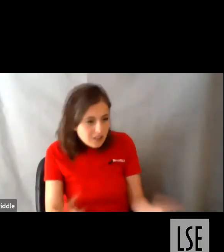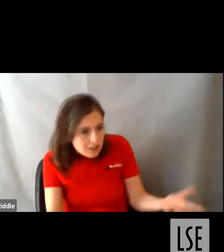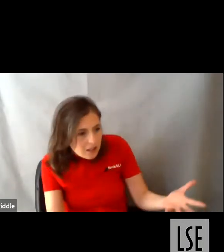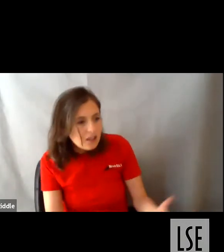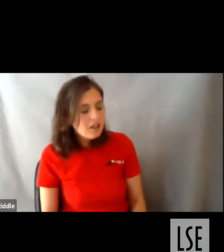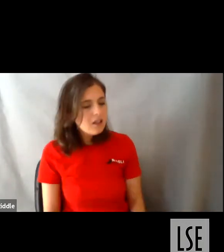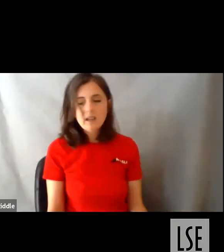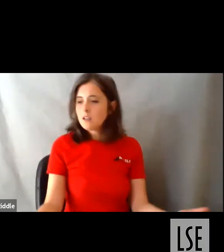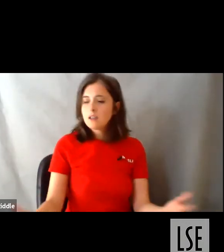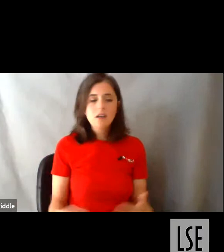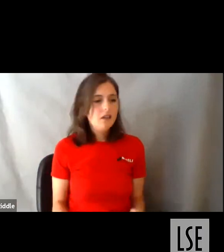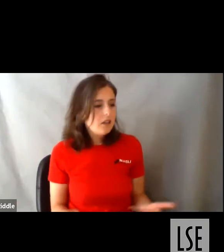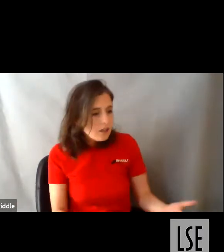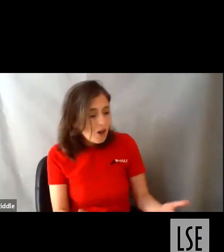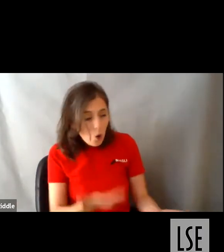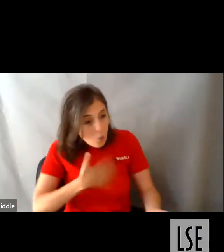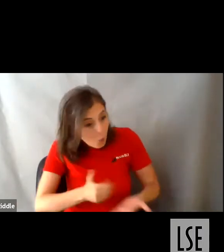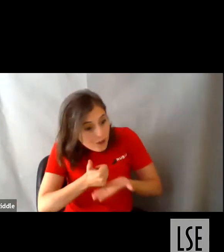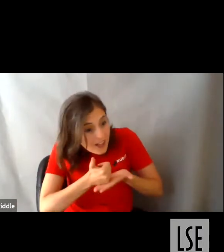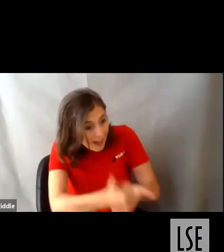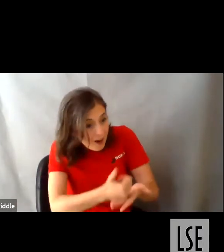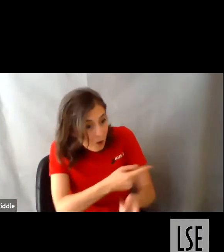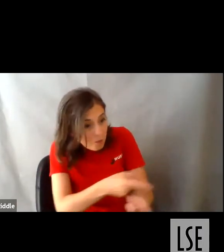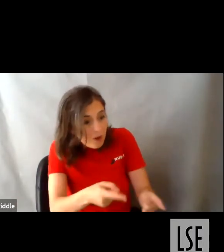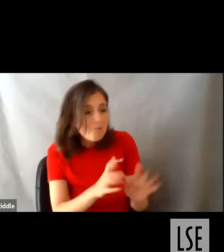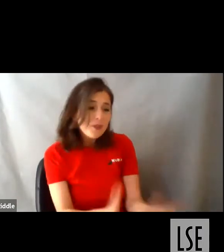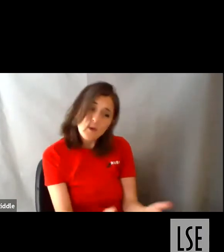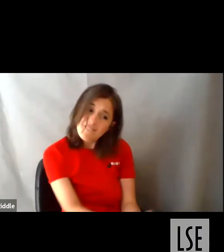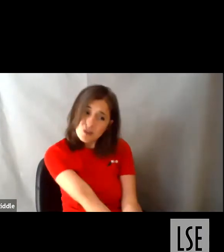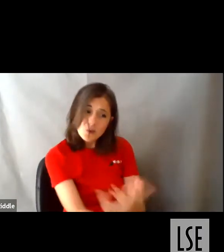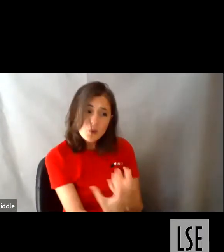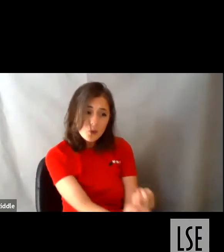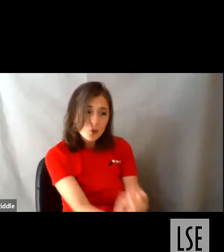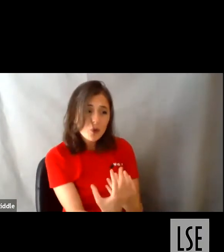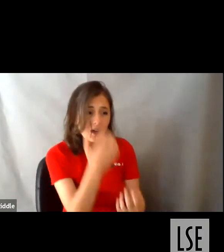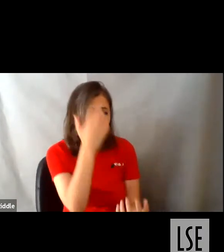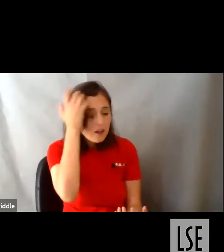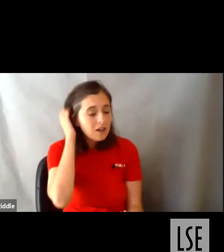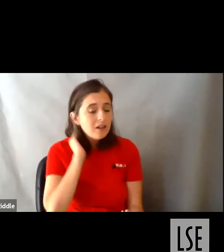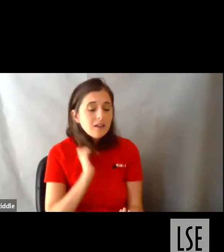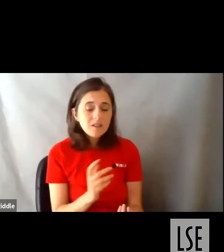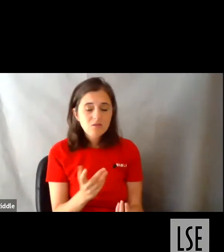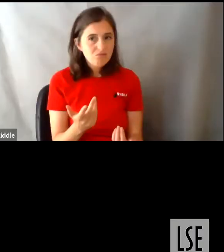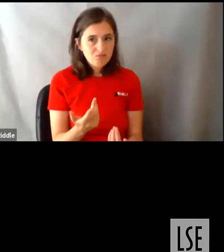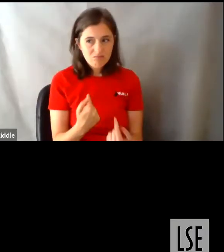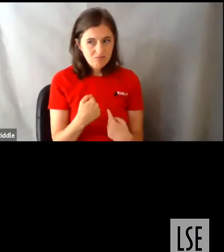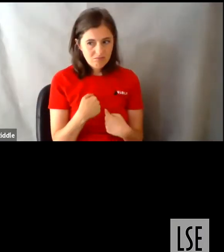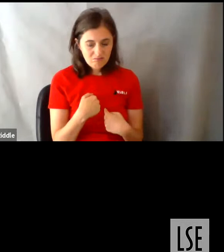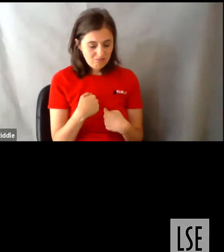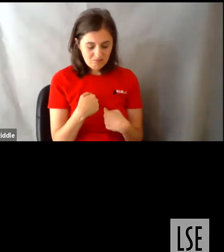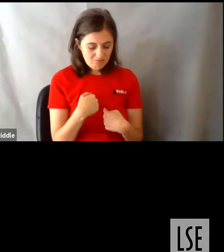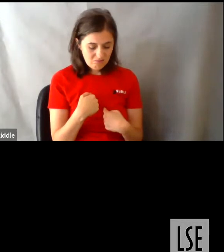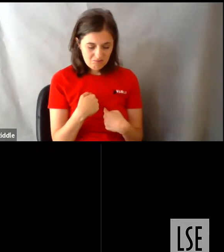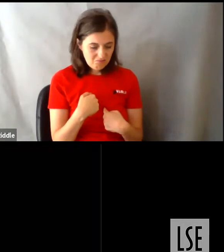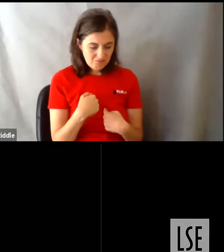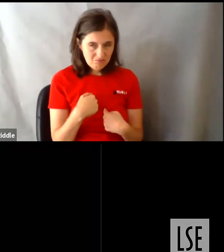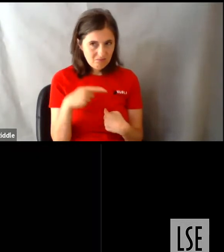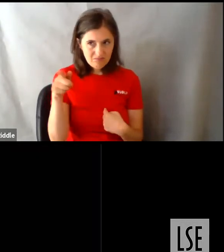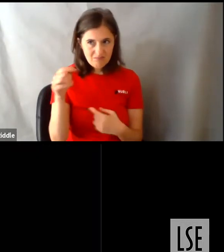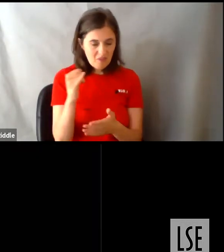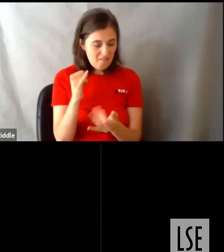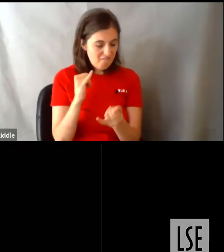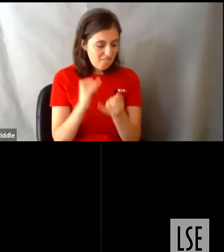and sighs. We want to help you, but you must talk to us. I have been fouled by